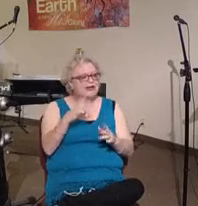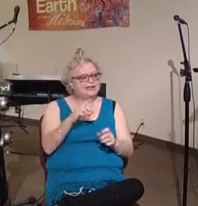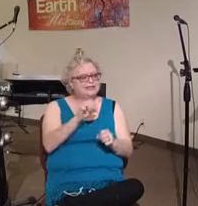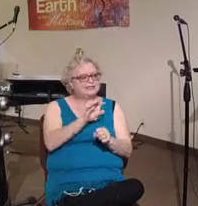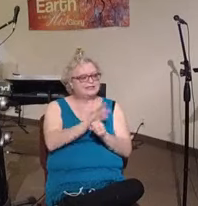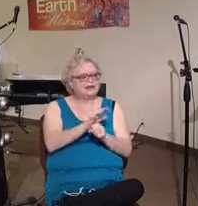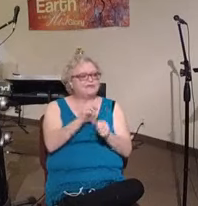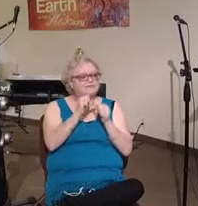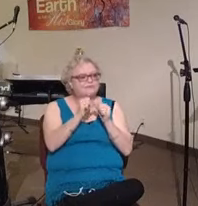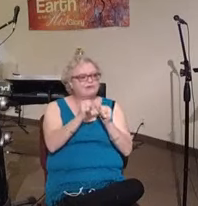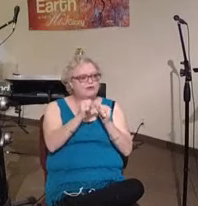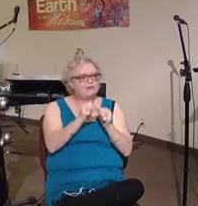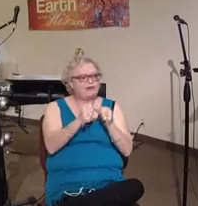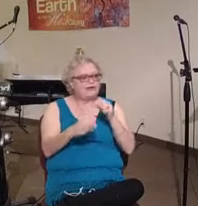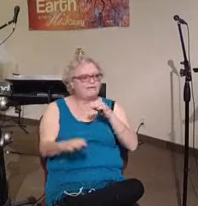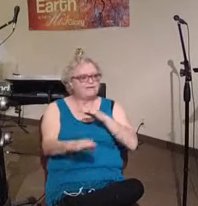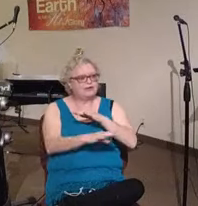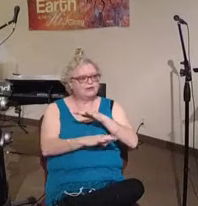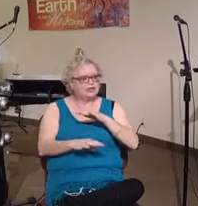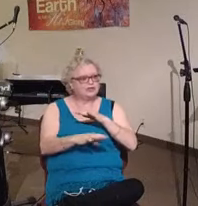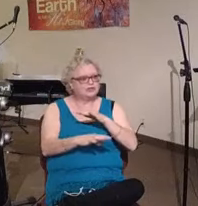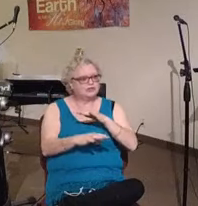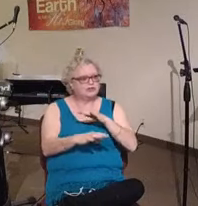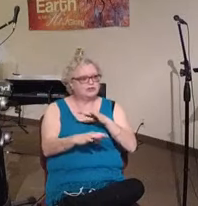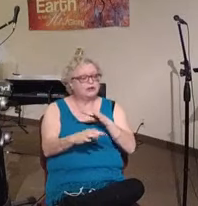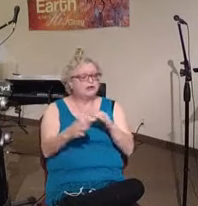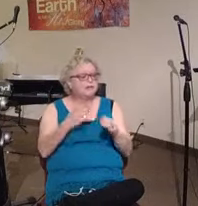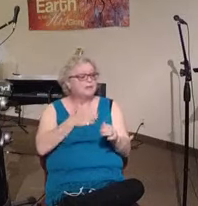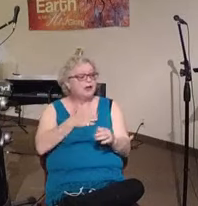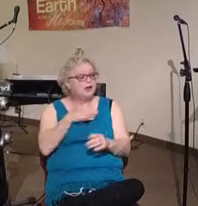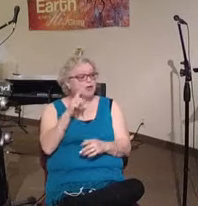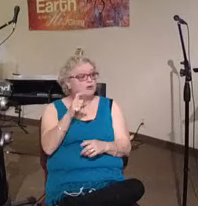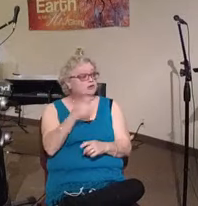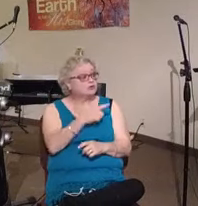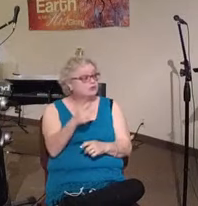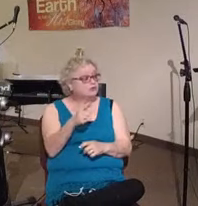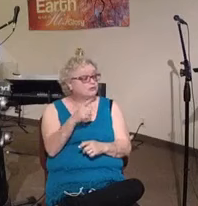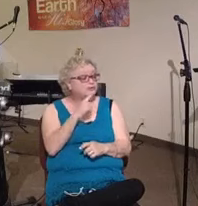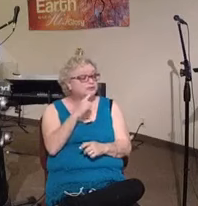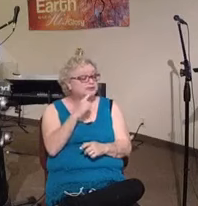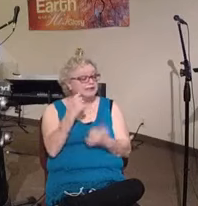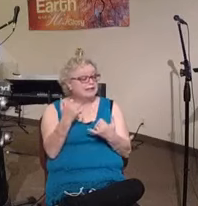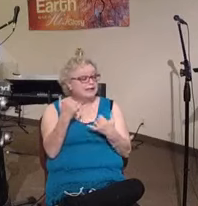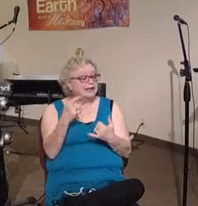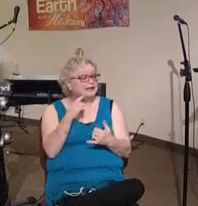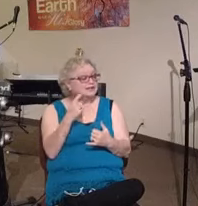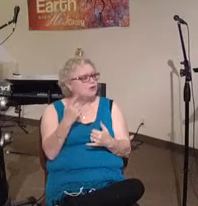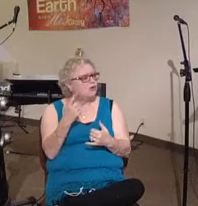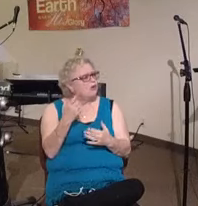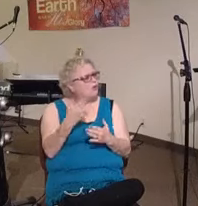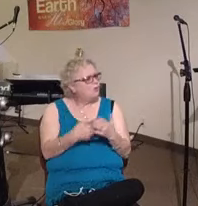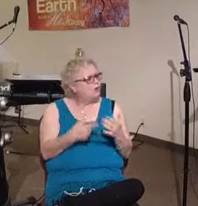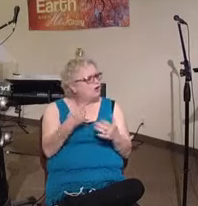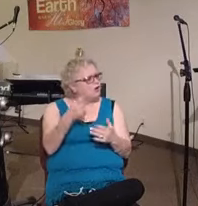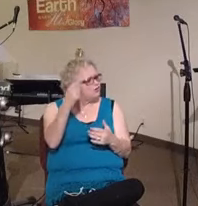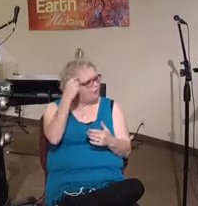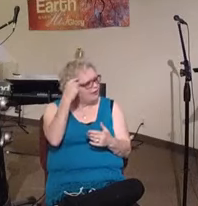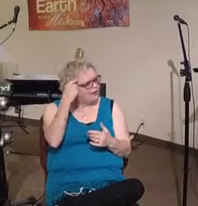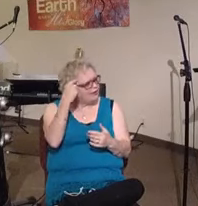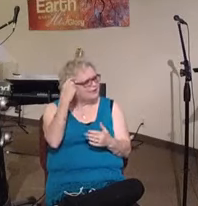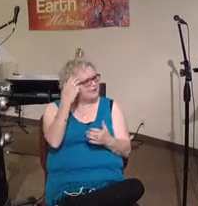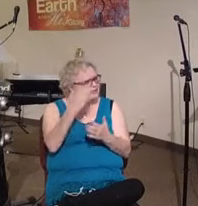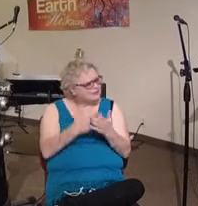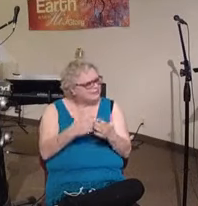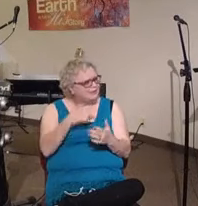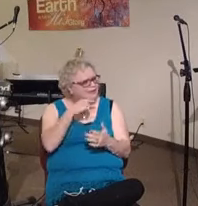firm on that foundation. And my question to you today, what do you think some of the lies are? And my